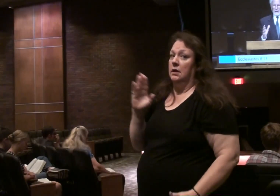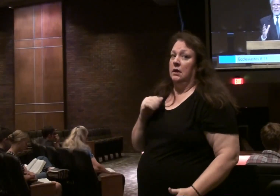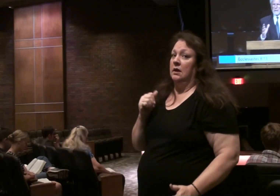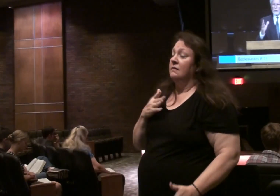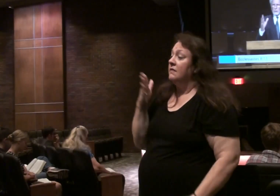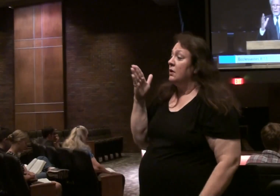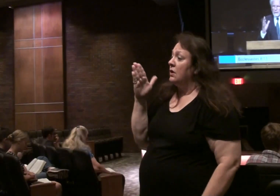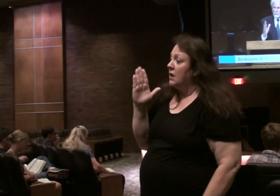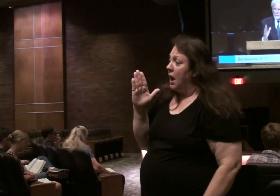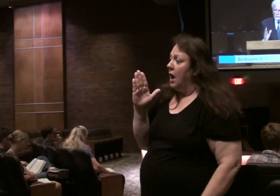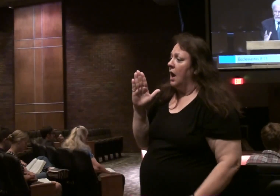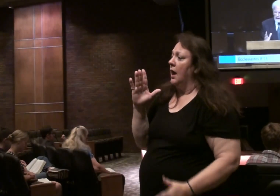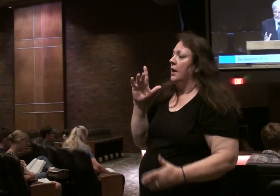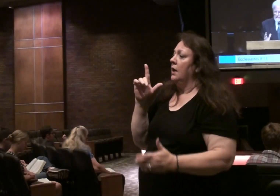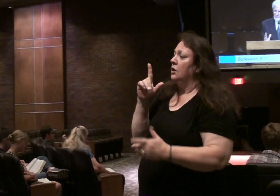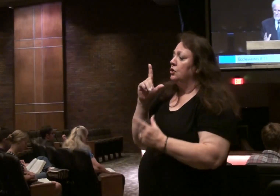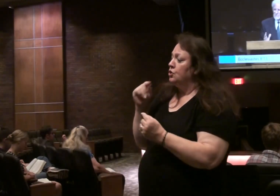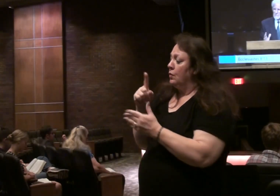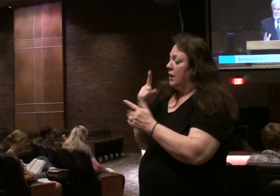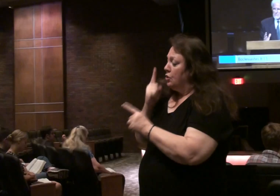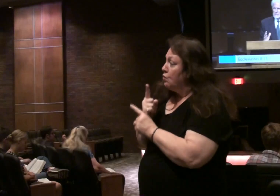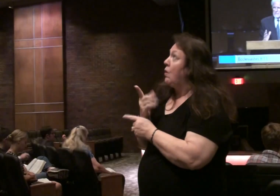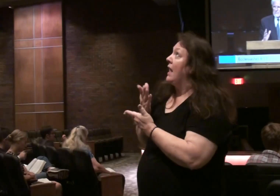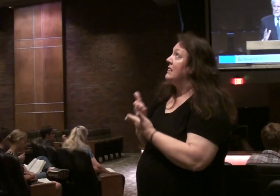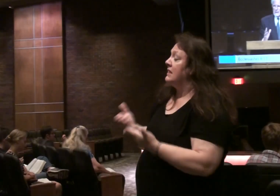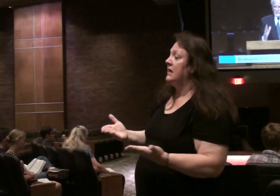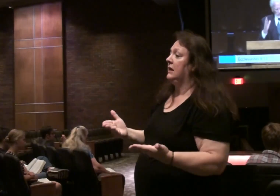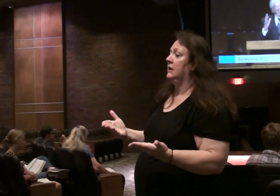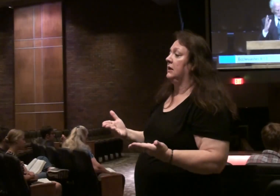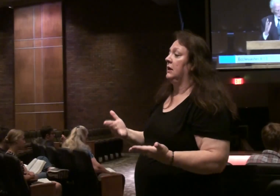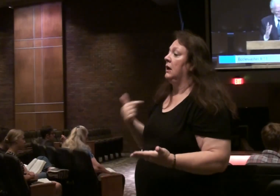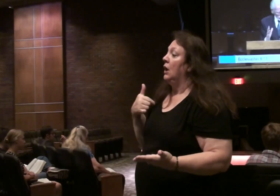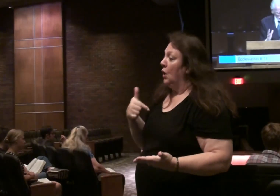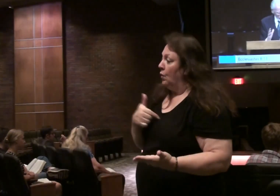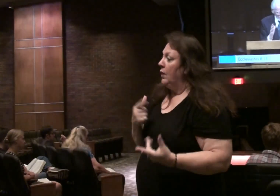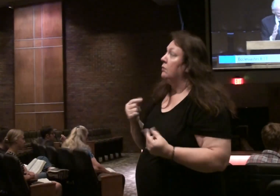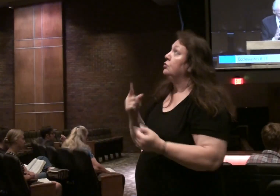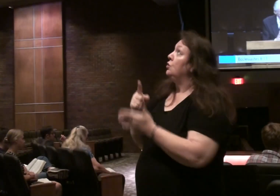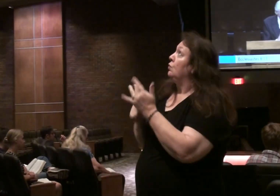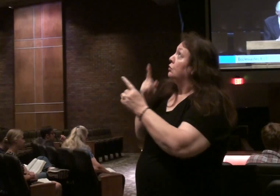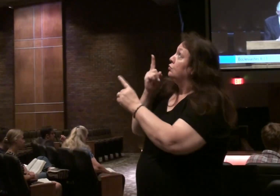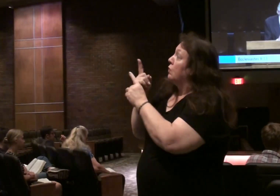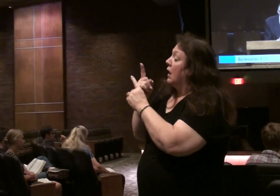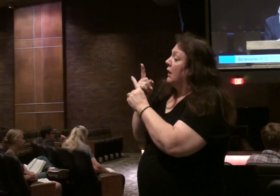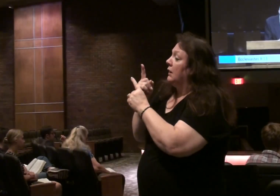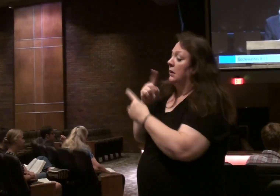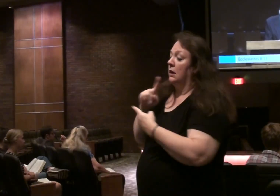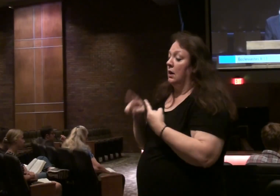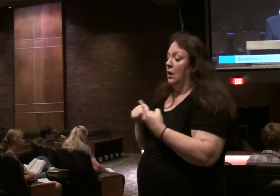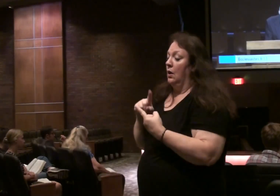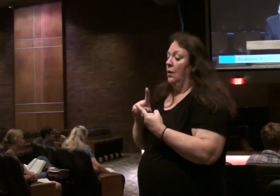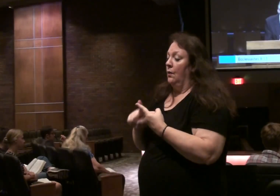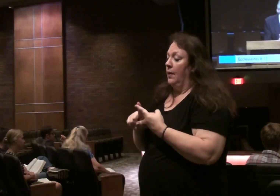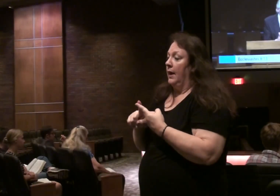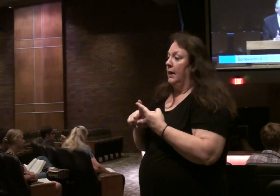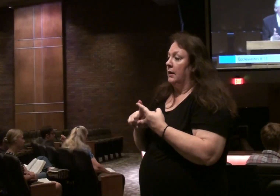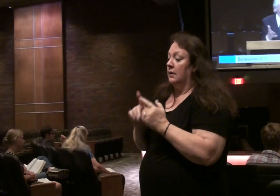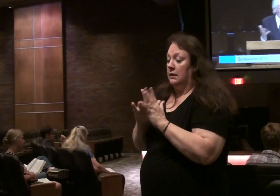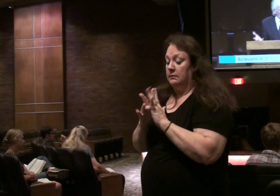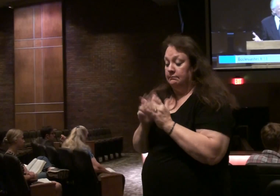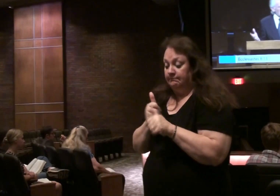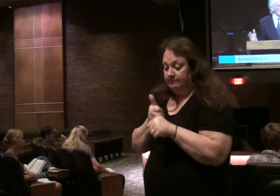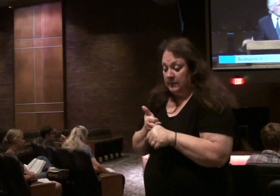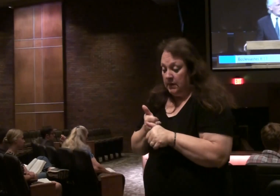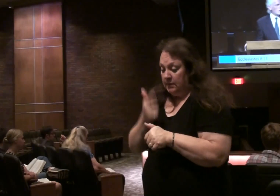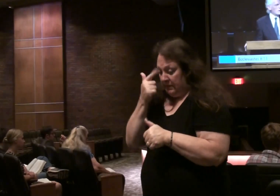fearing God, doing what is right. And we will do what is right, what is biblical,